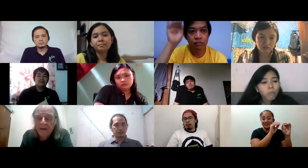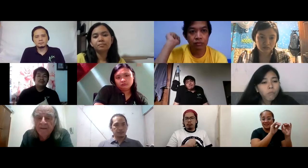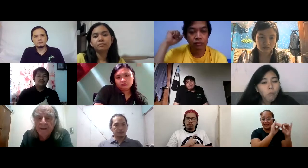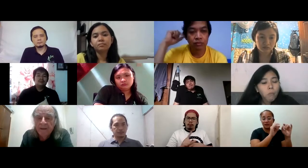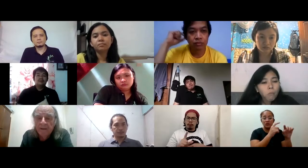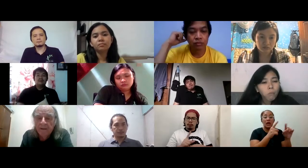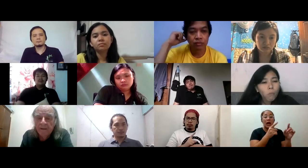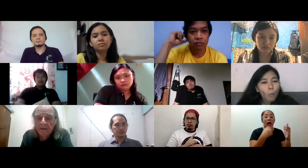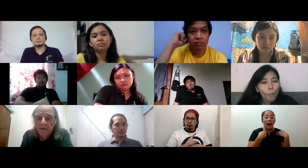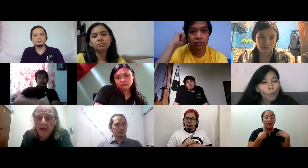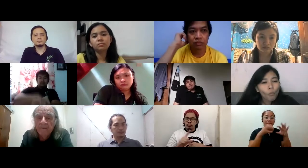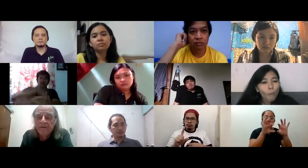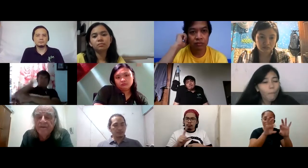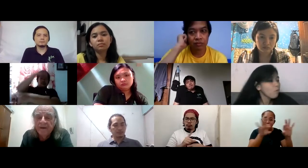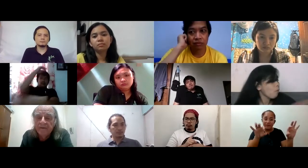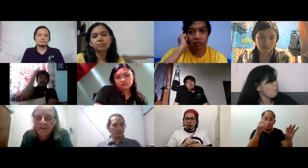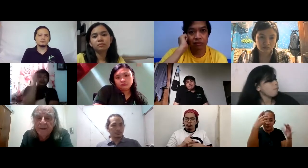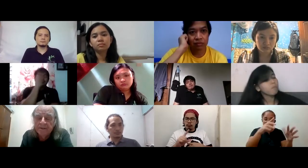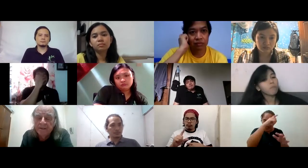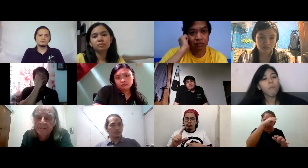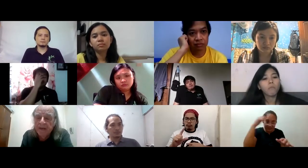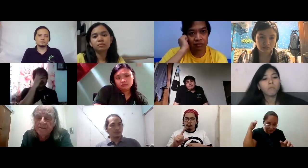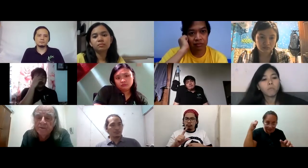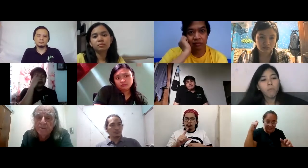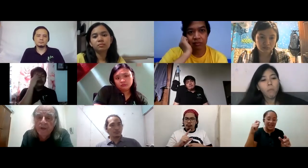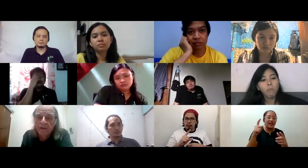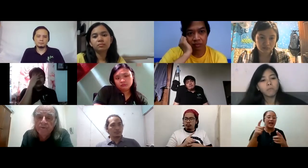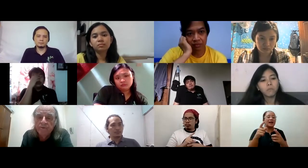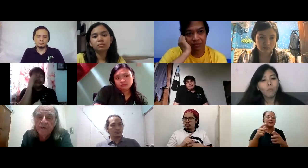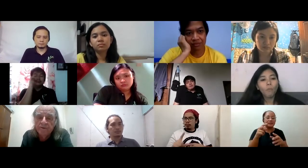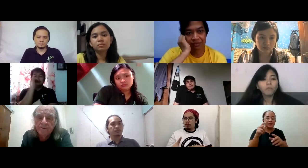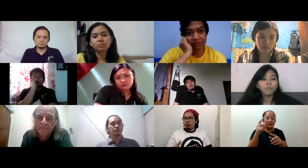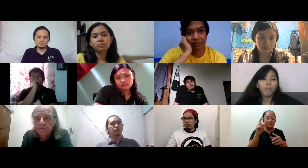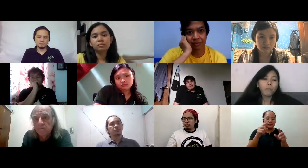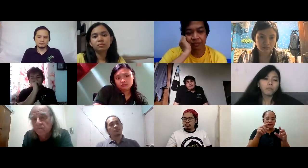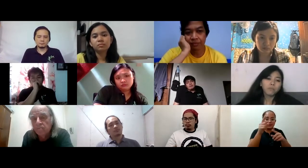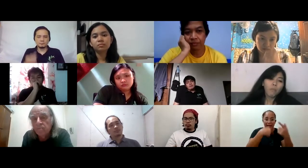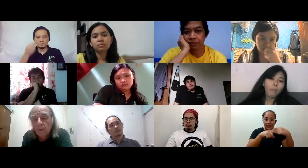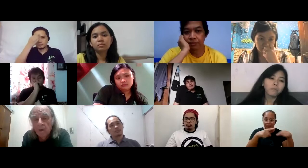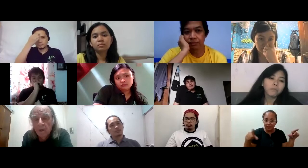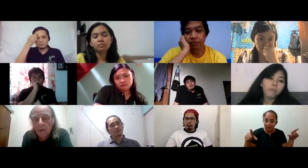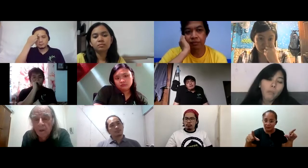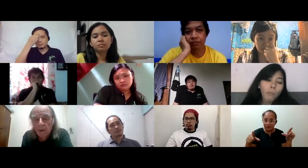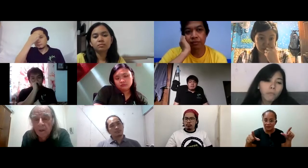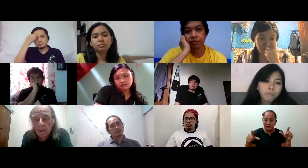how they think, how the theory thinks it's best way to teach.